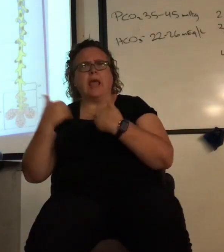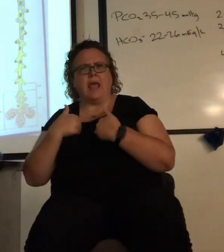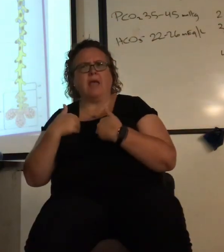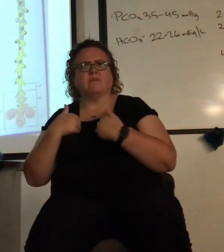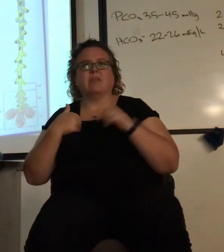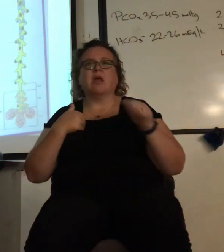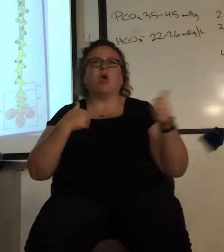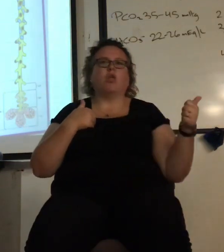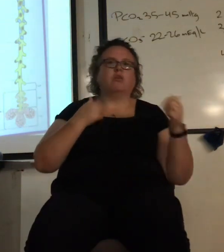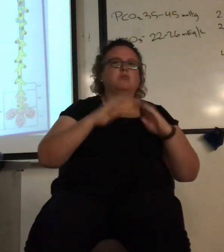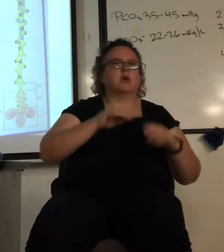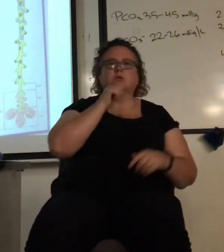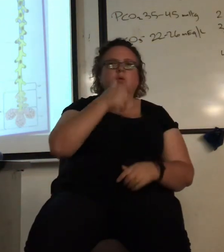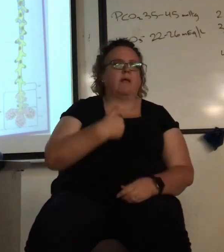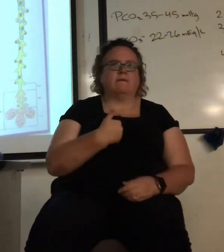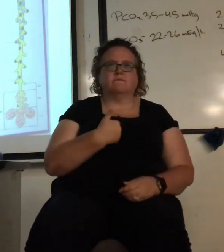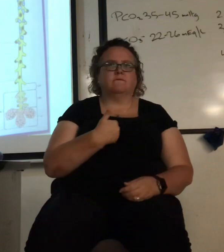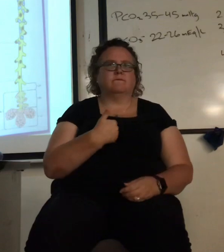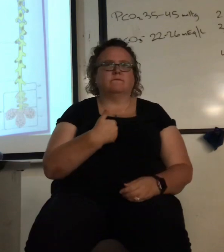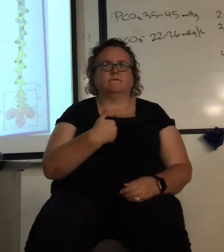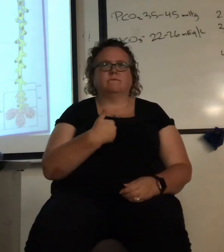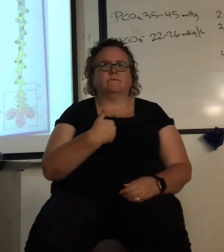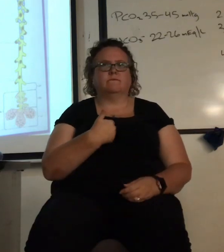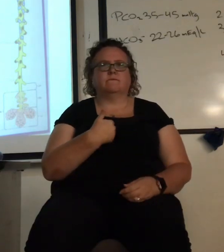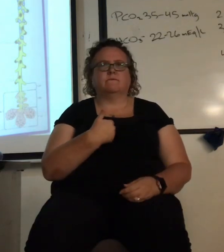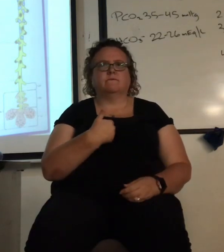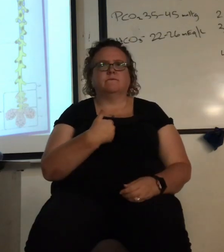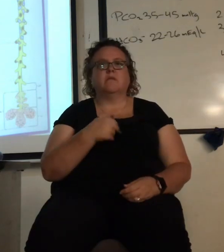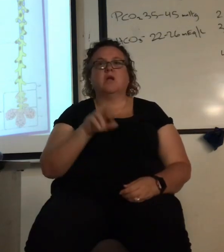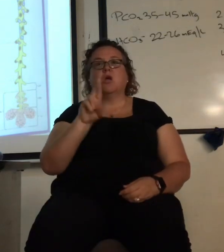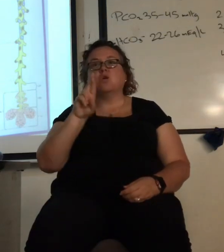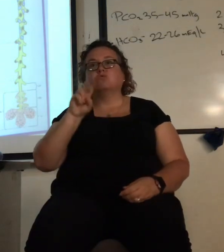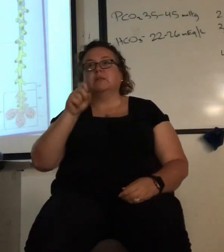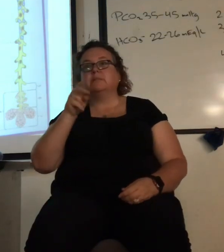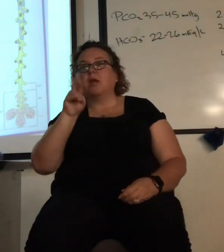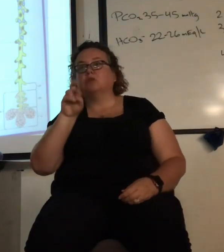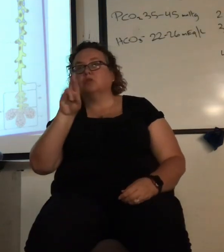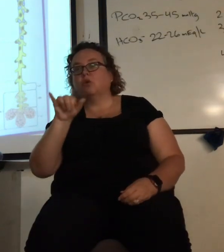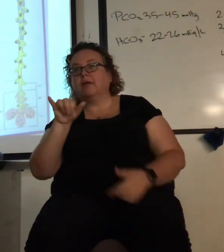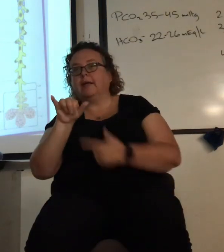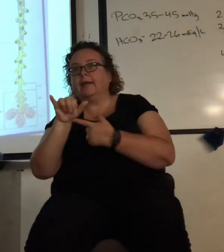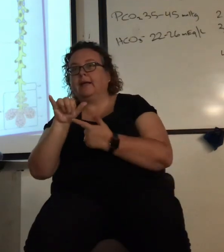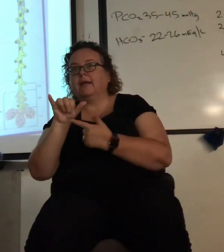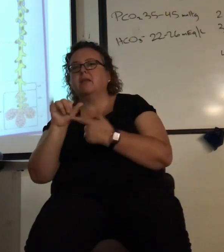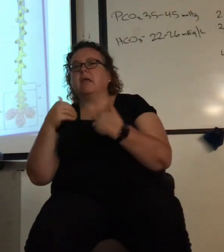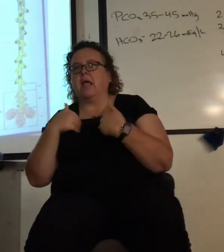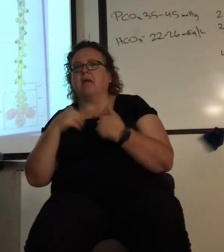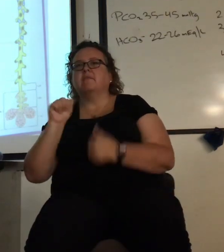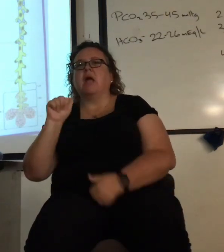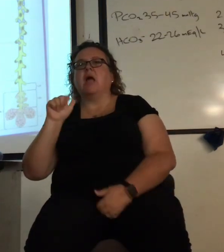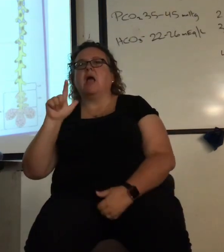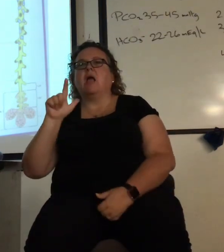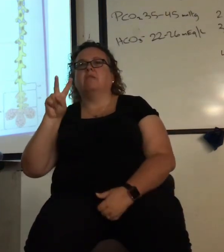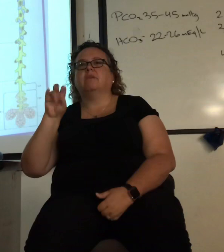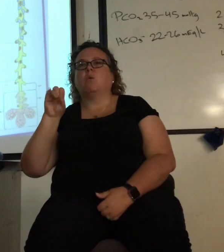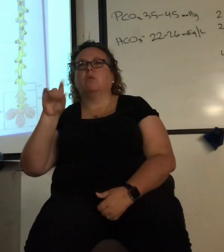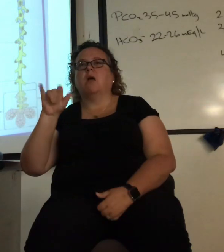Deoxygenated. But don't let the color fool you. They color it like it's oxygenated, but it's not. That's pulmonary artery carrying